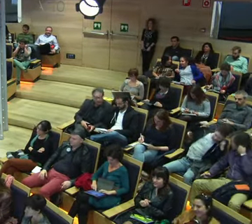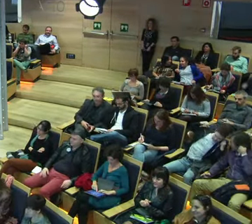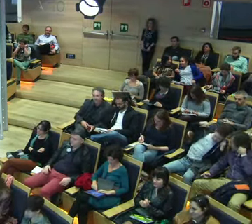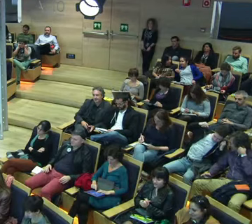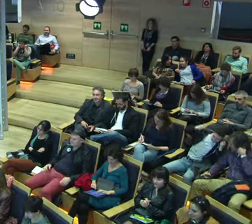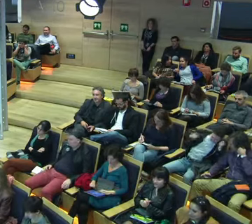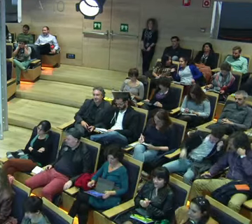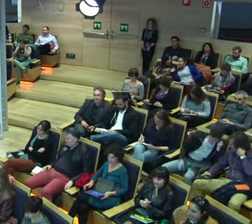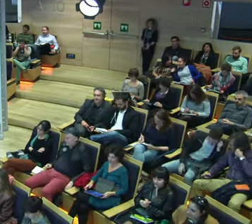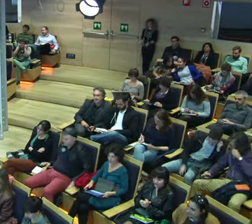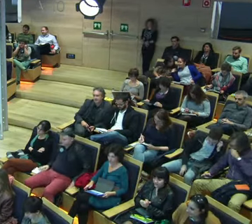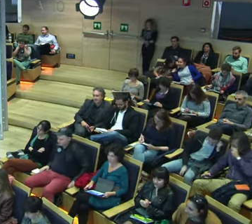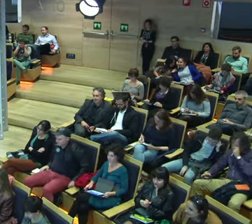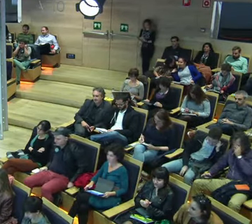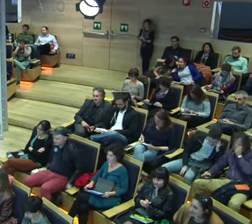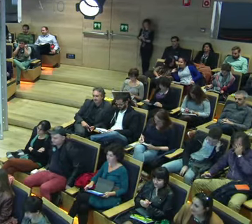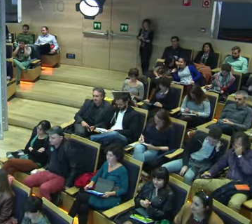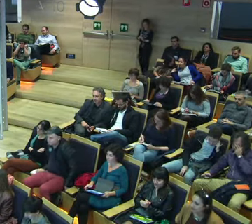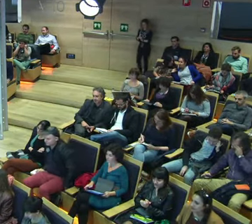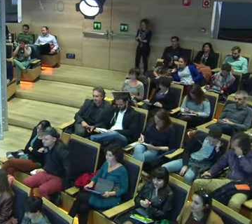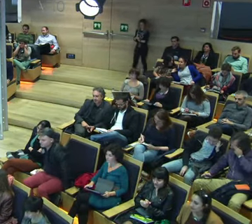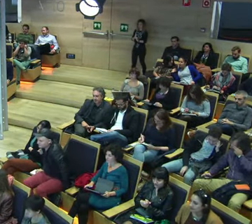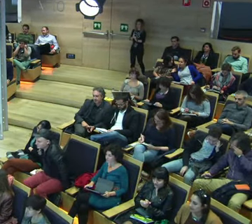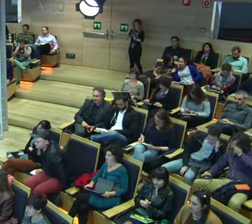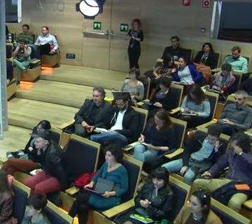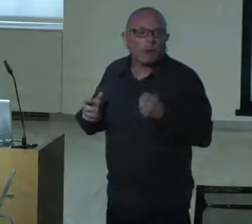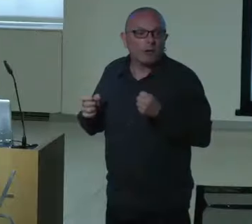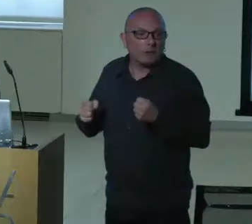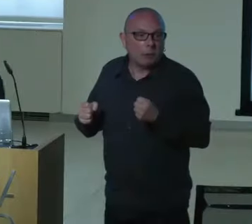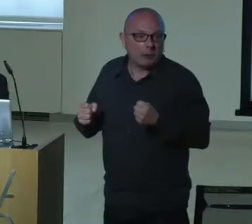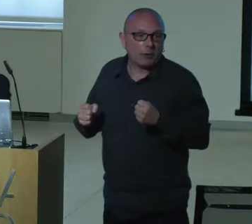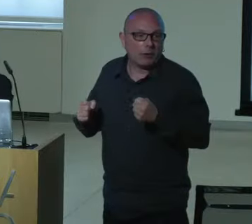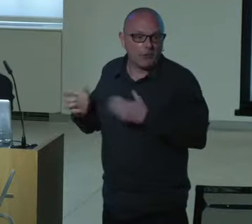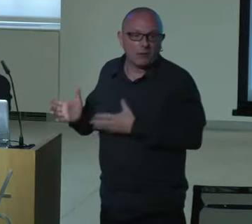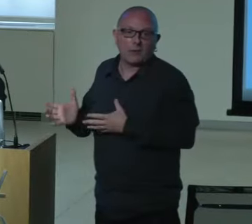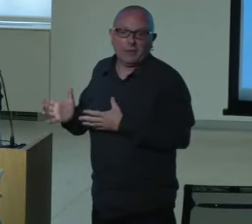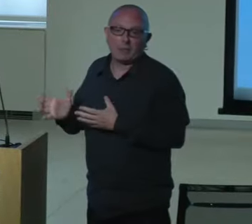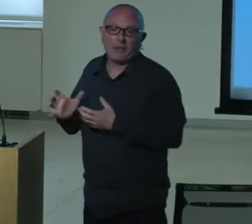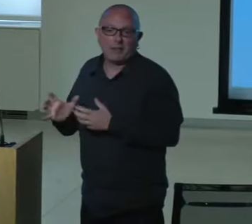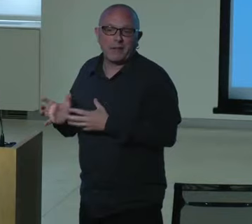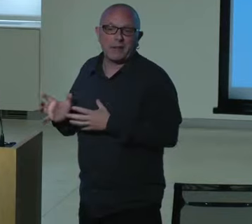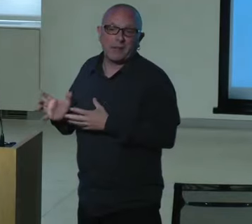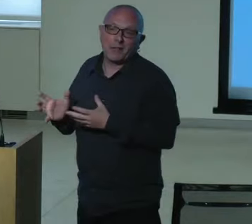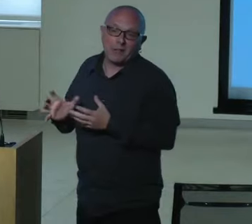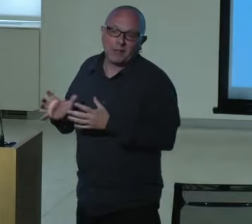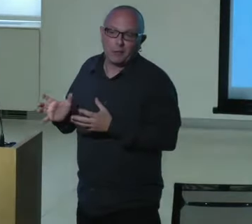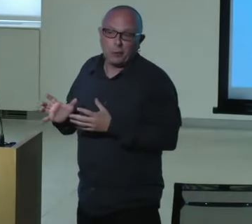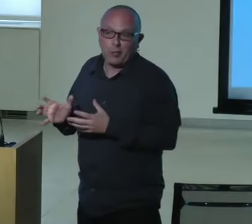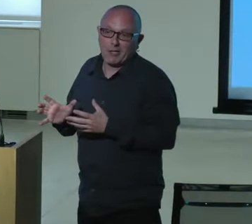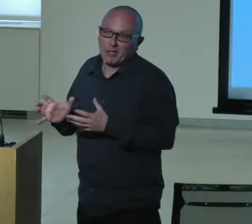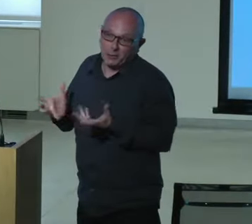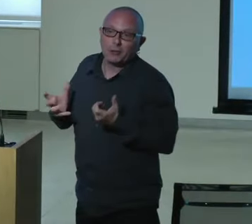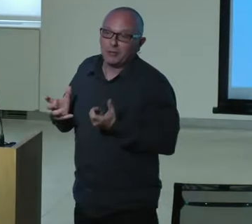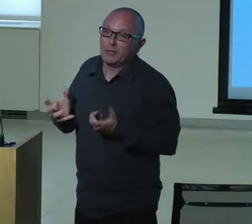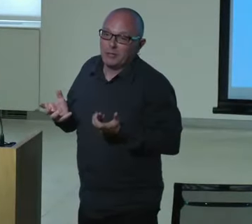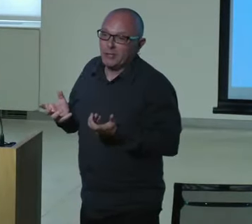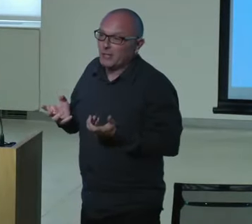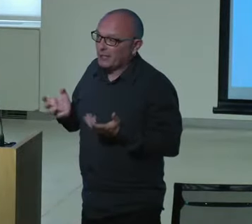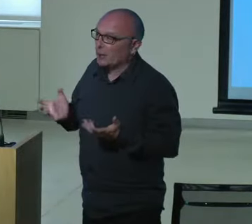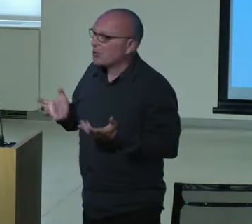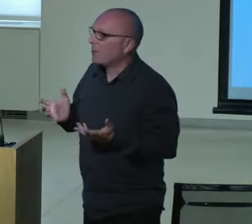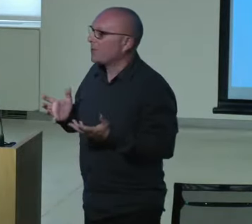Any questions? Si alguien tiene una pregunta, creo que ahora es el momento. If you have any questions now,